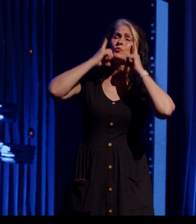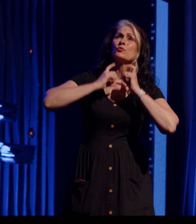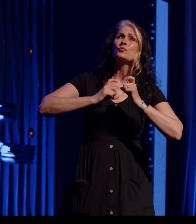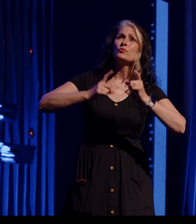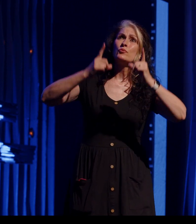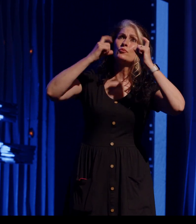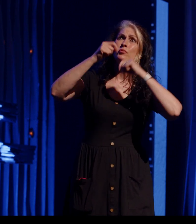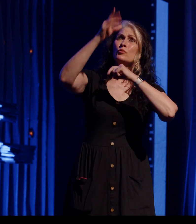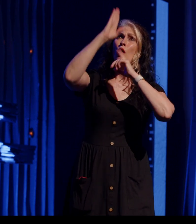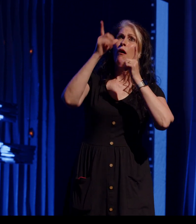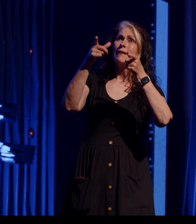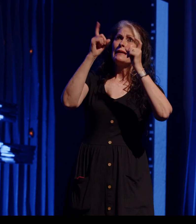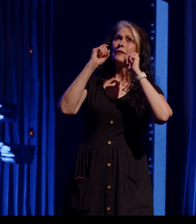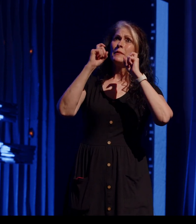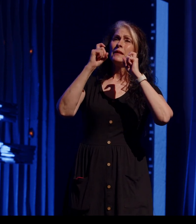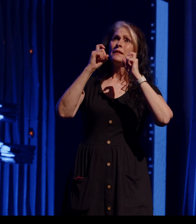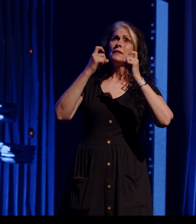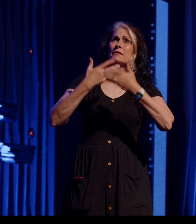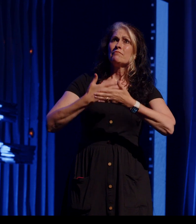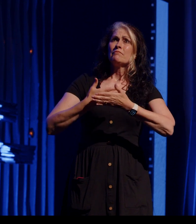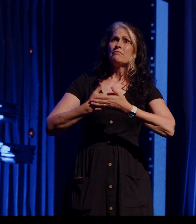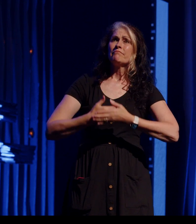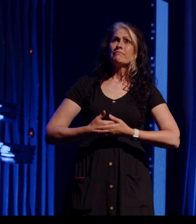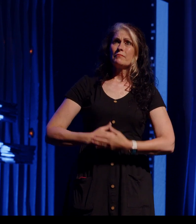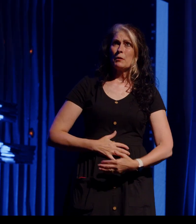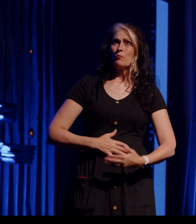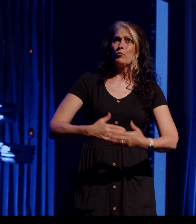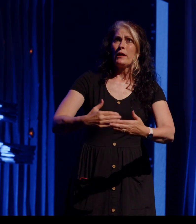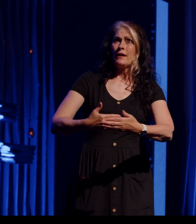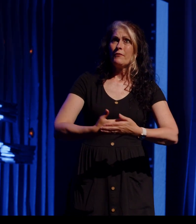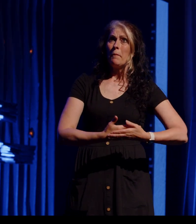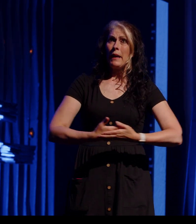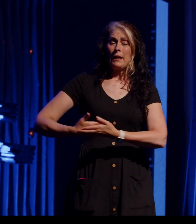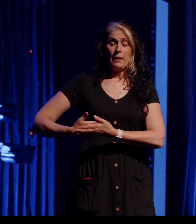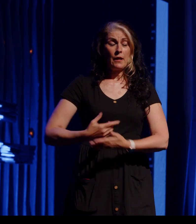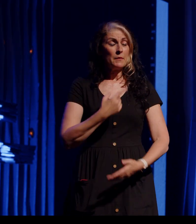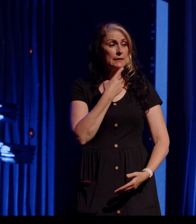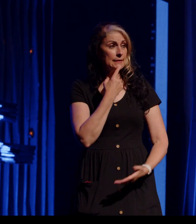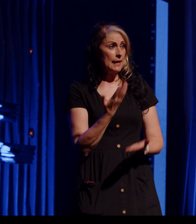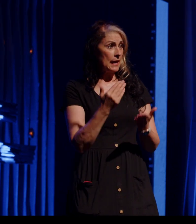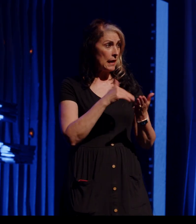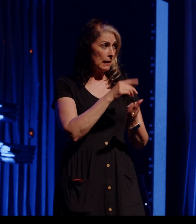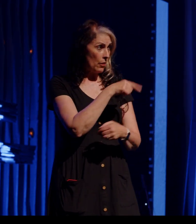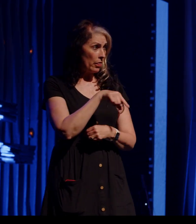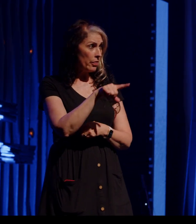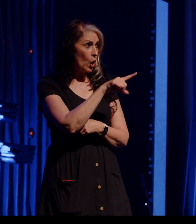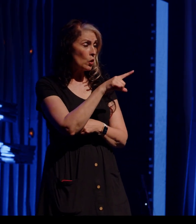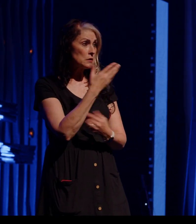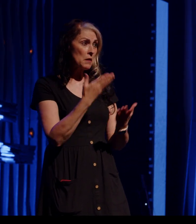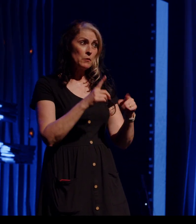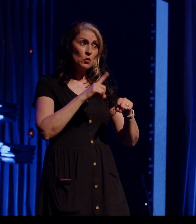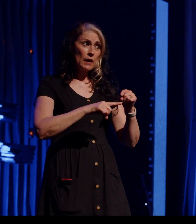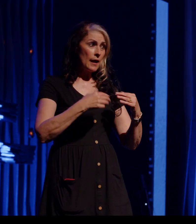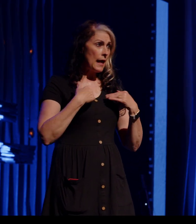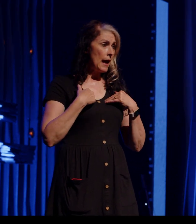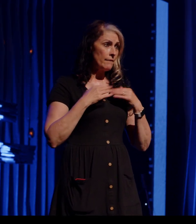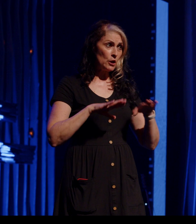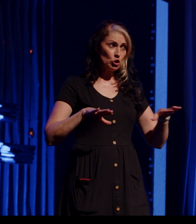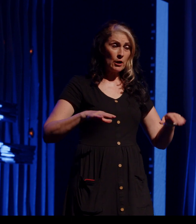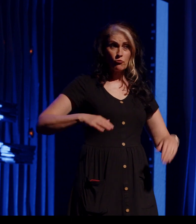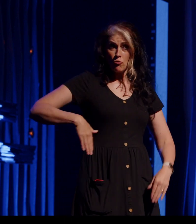child. I want to say to you again, women of influence, those of you that may not be able to have or haven't